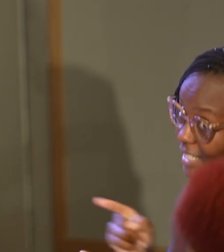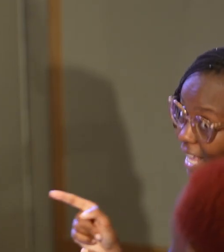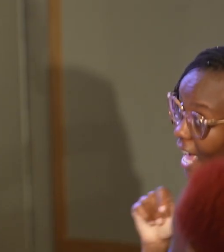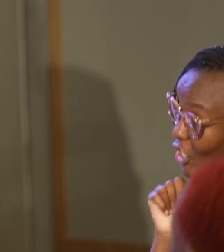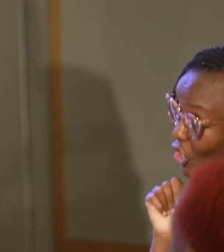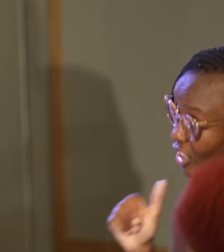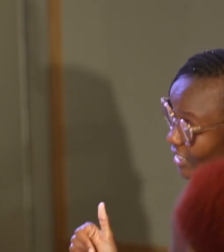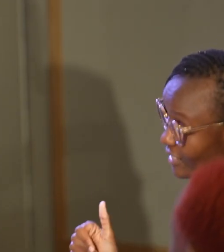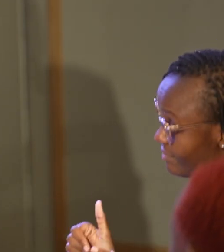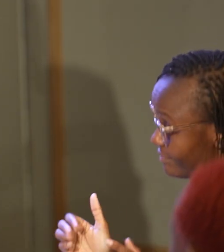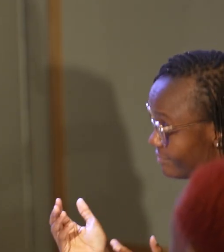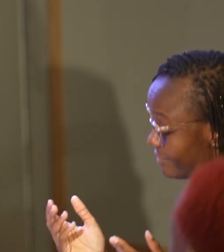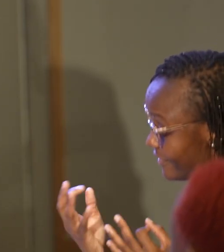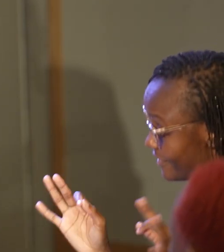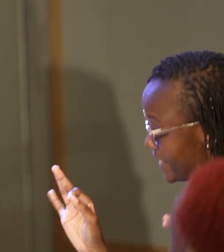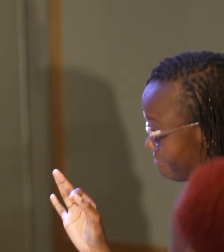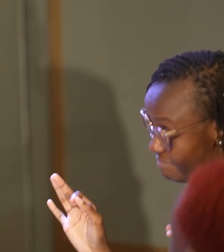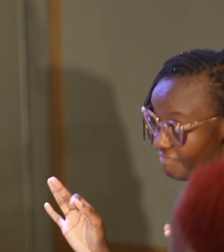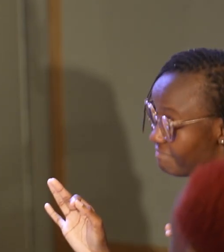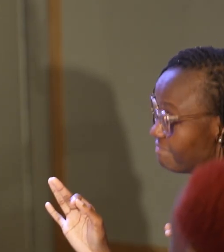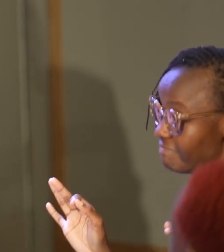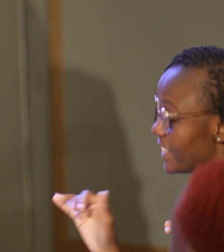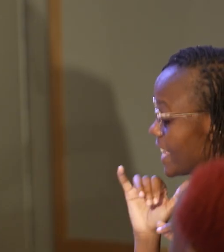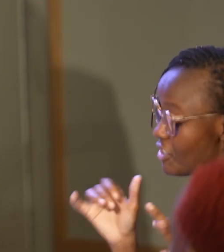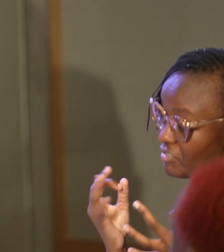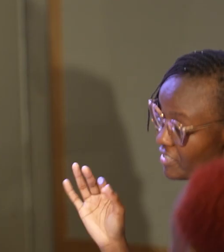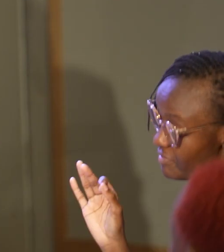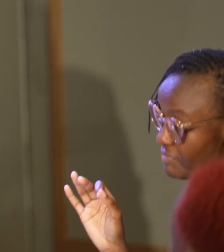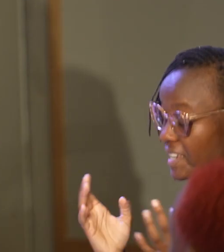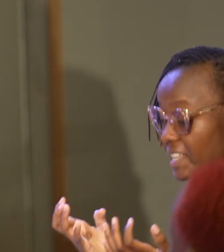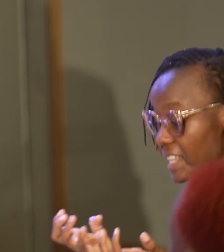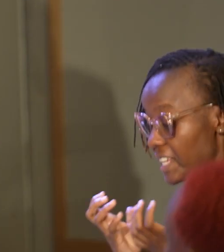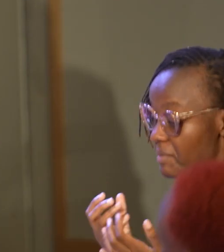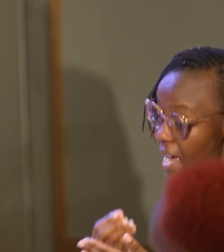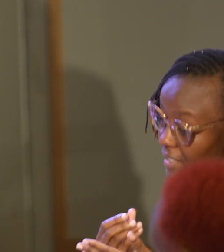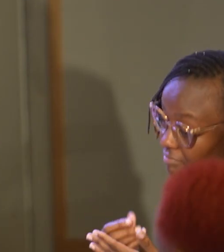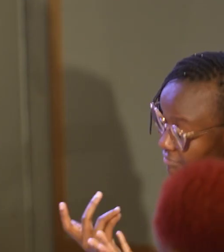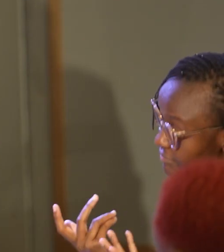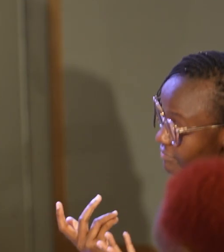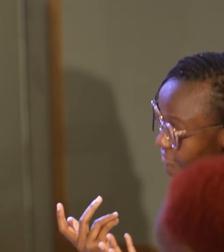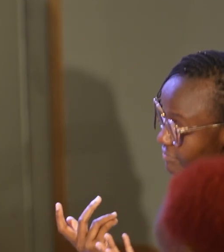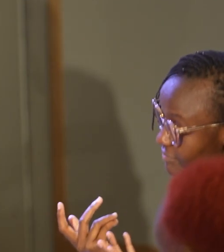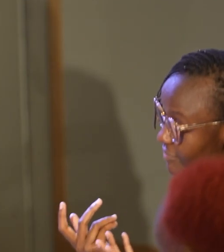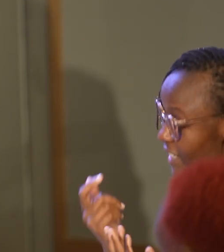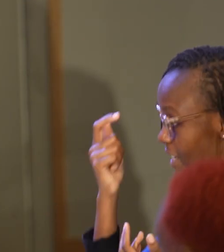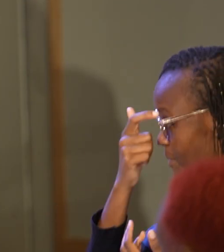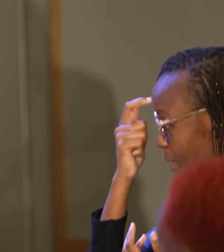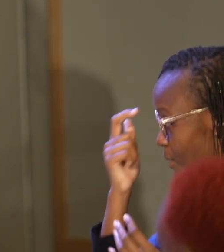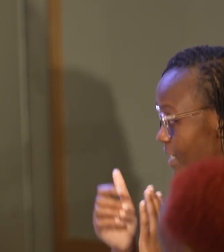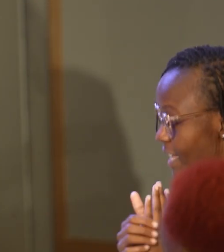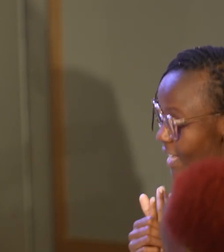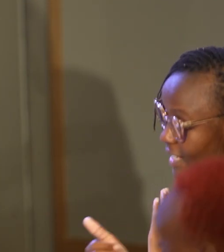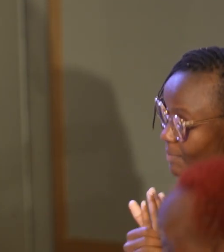done free of cost. They require money because the experts